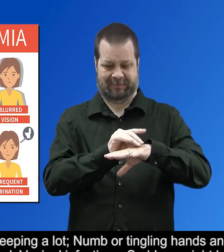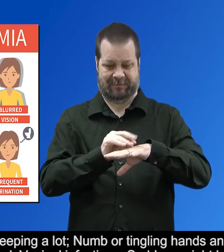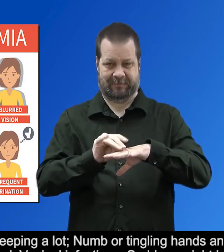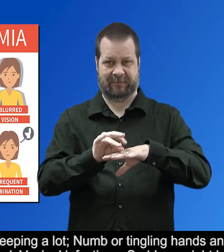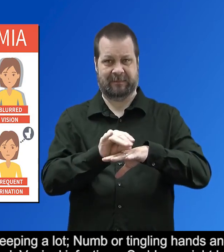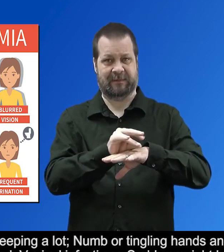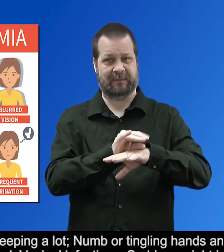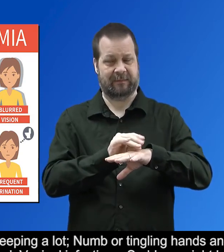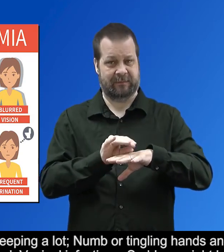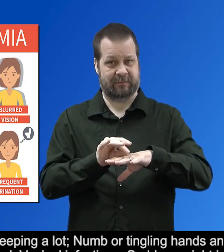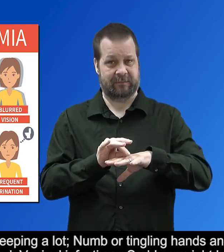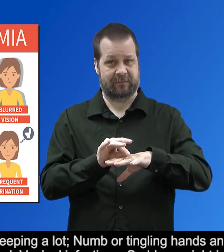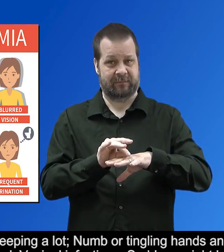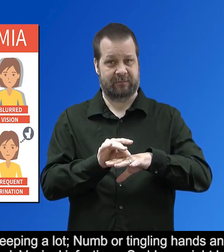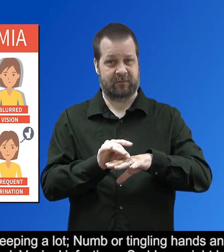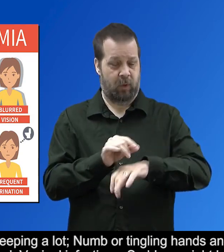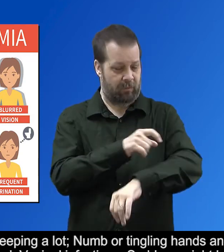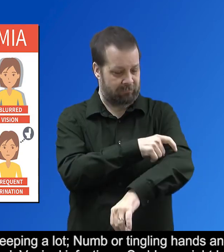numb or tingling hands and feet,